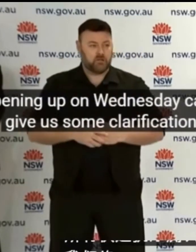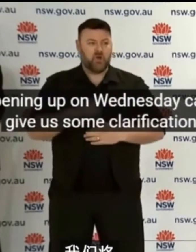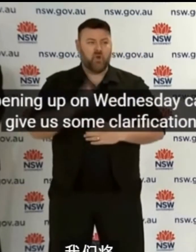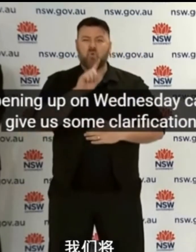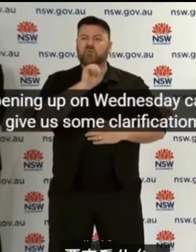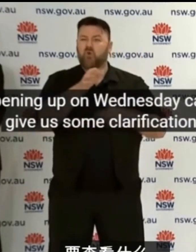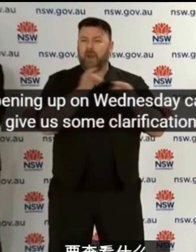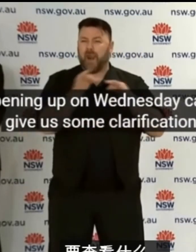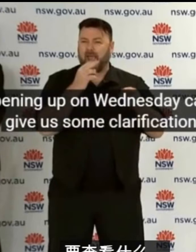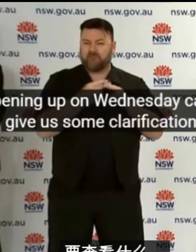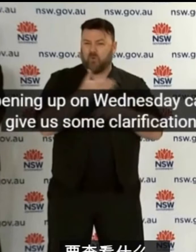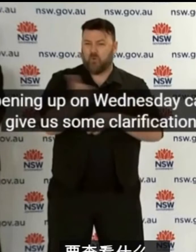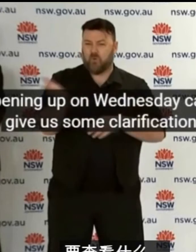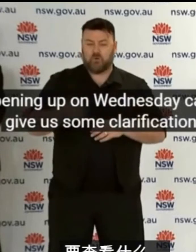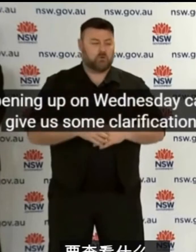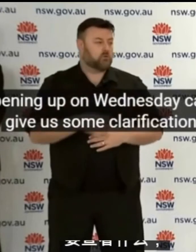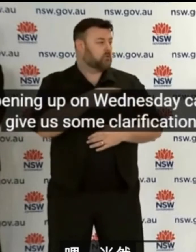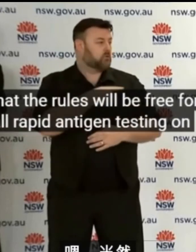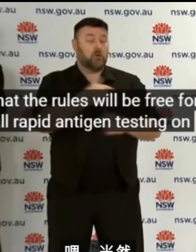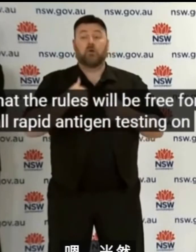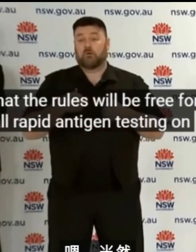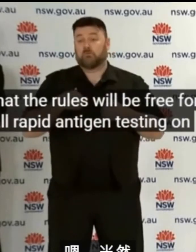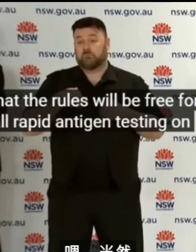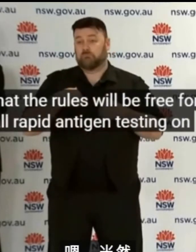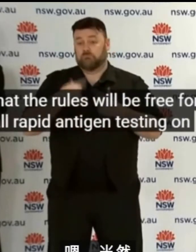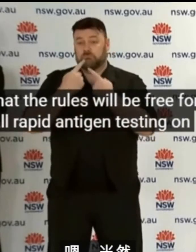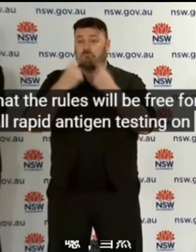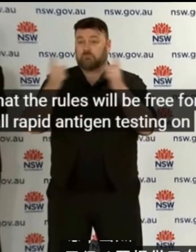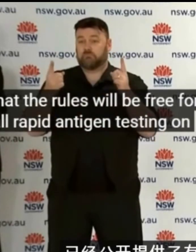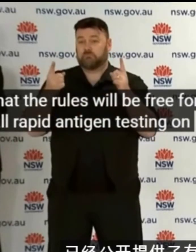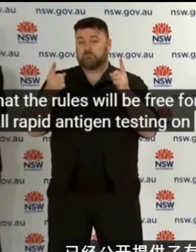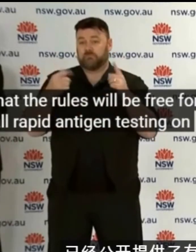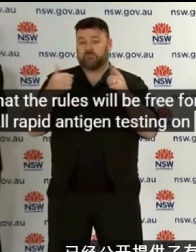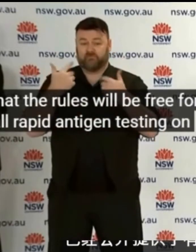we going to be looking at? Well, certainly information has already been provided publicly on those